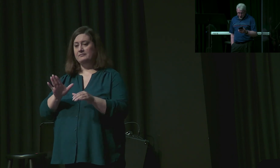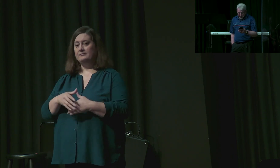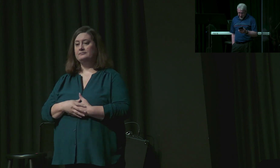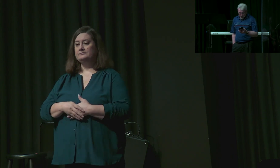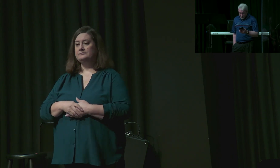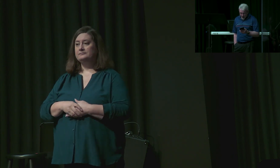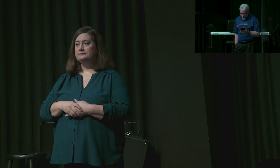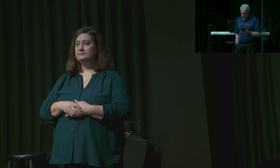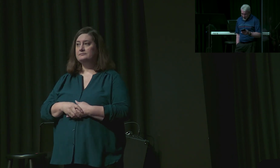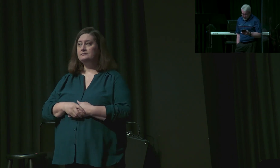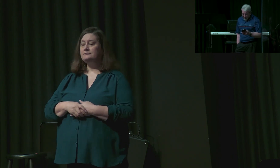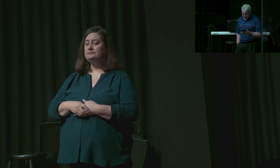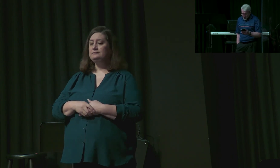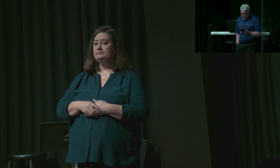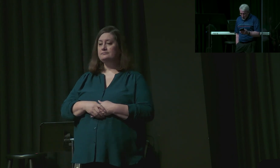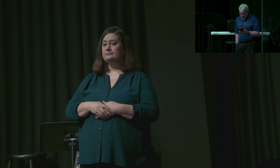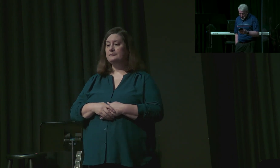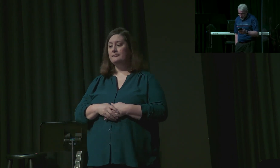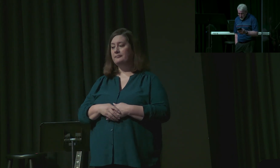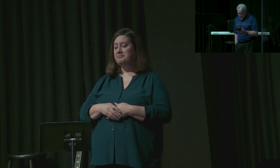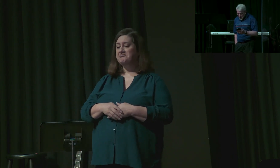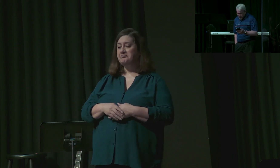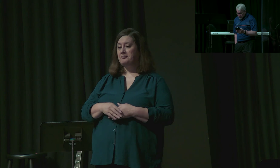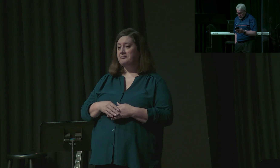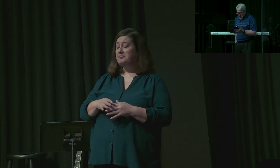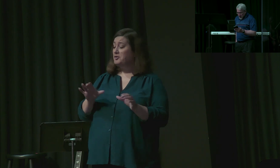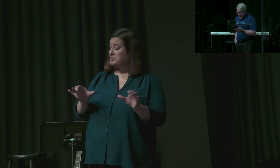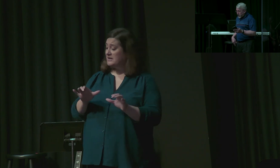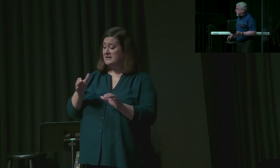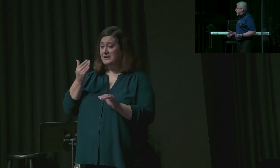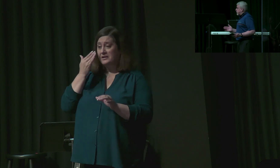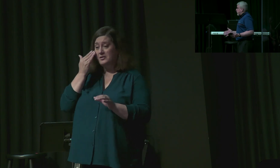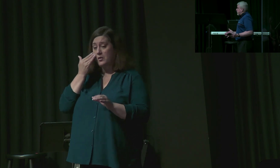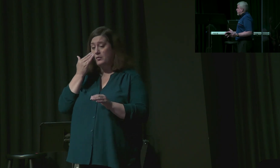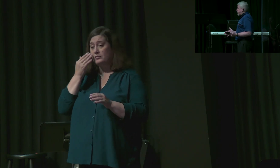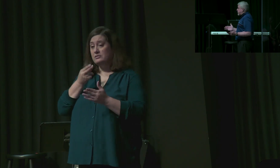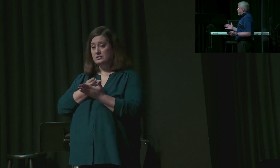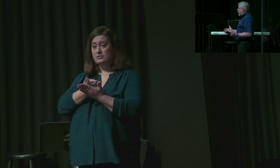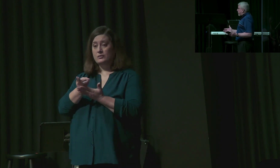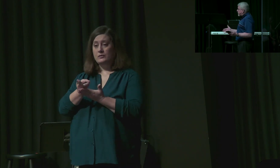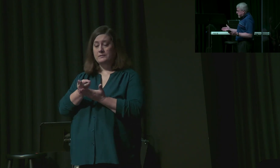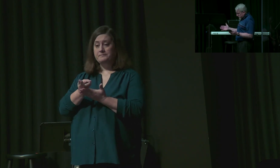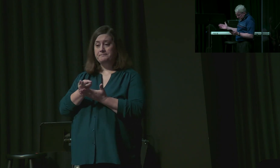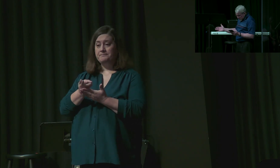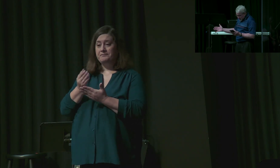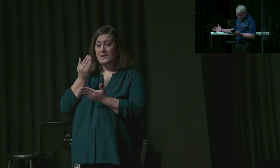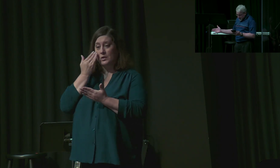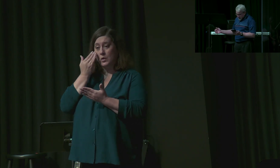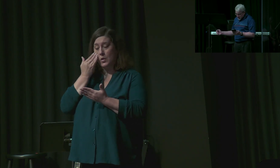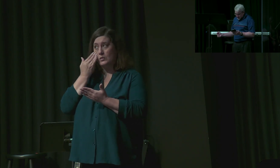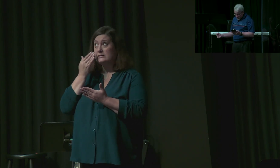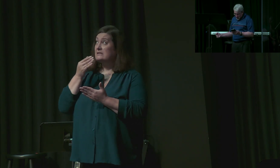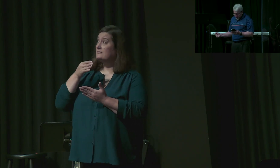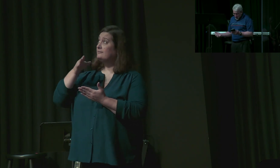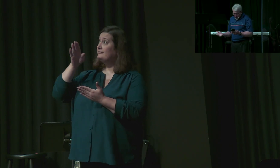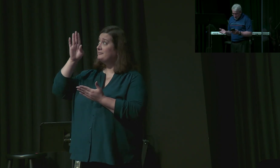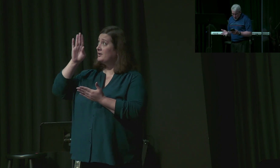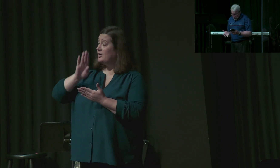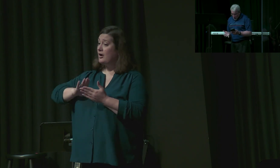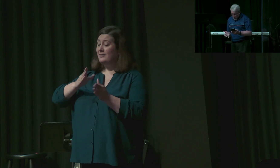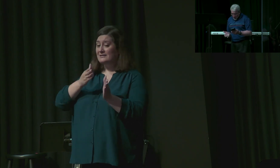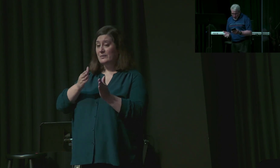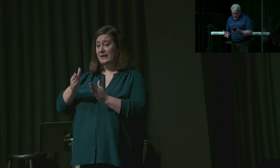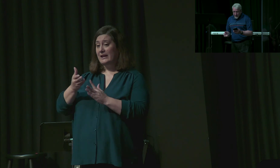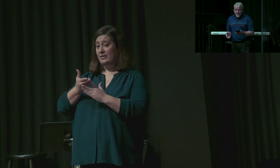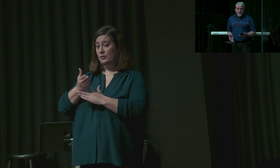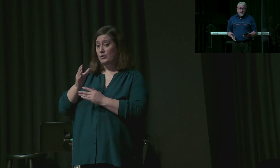Jacob's blessing is by faith. He is acting on what he knows to be true. He knows the purposes, the promises, and the providences of God through the